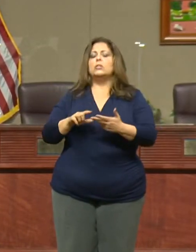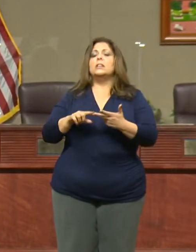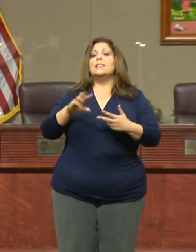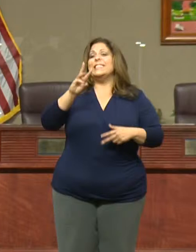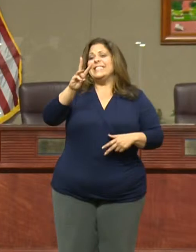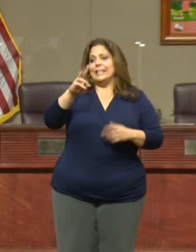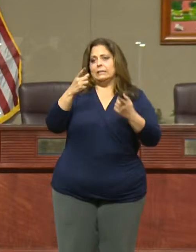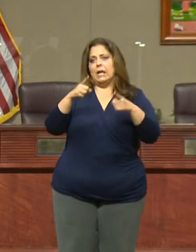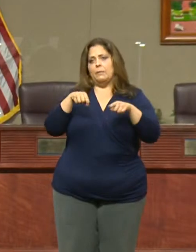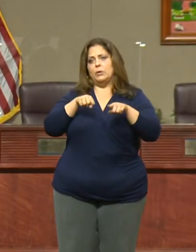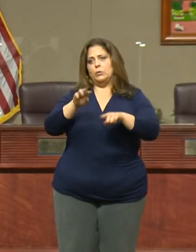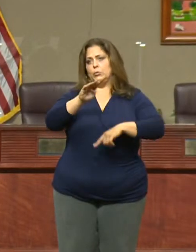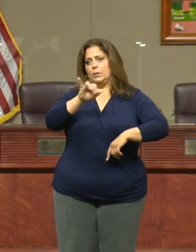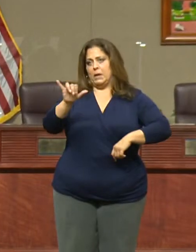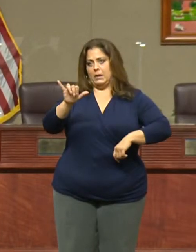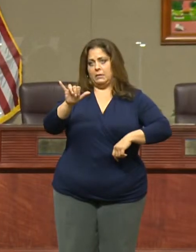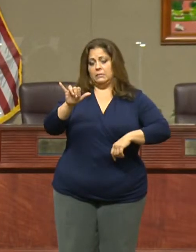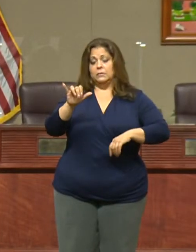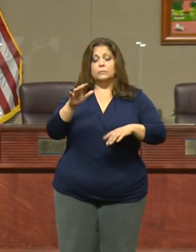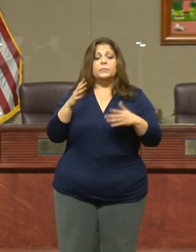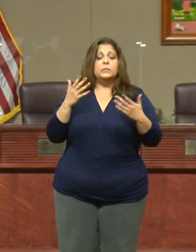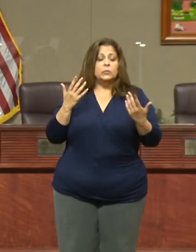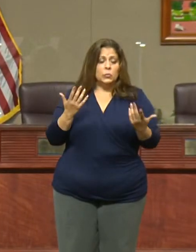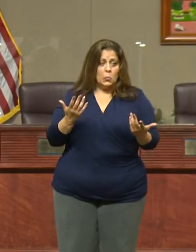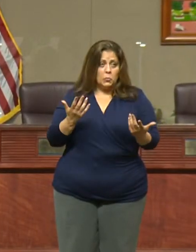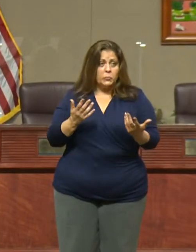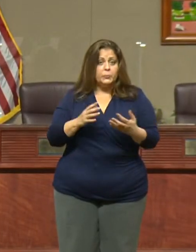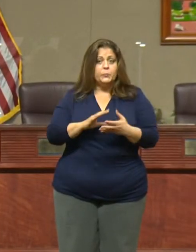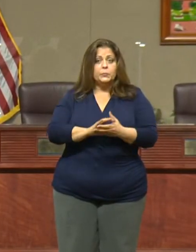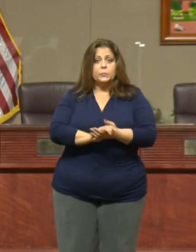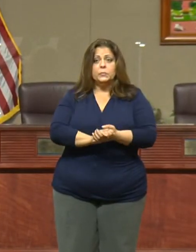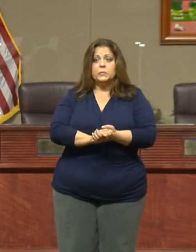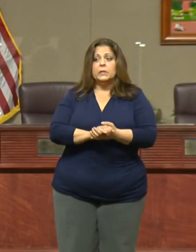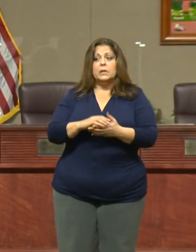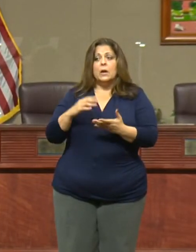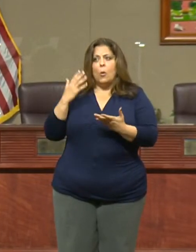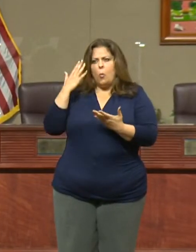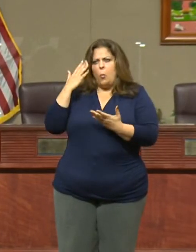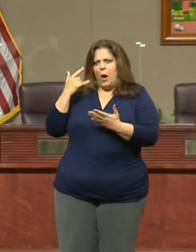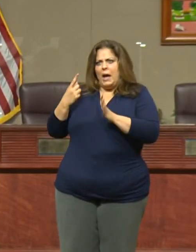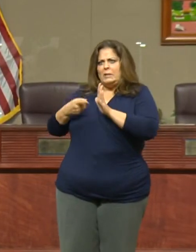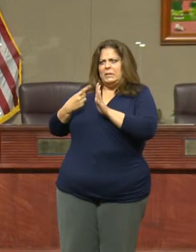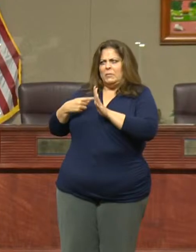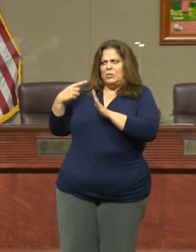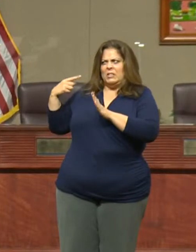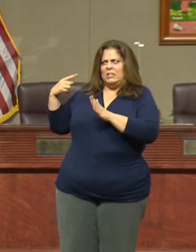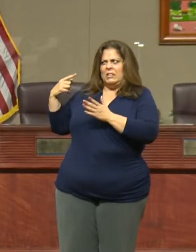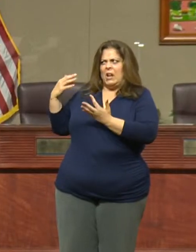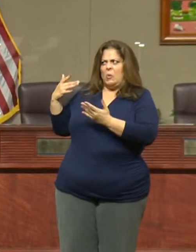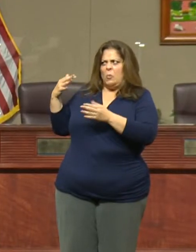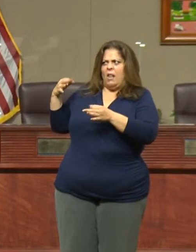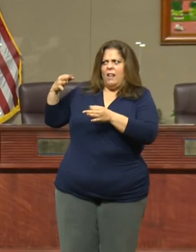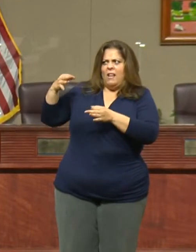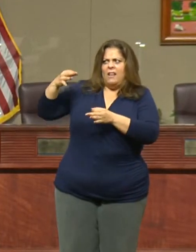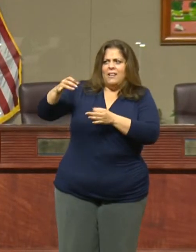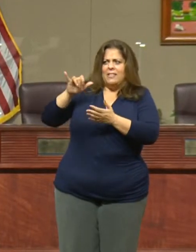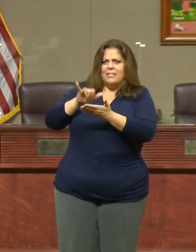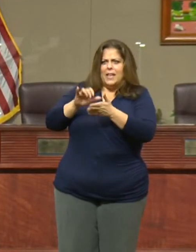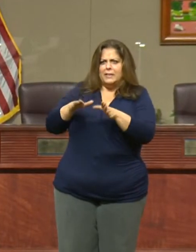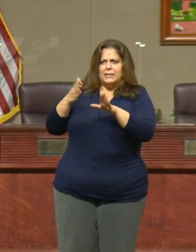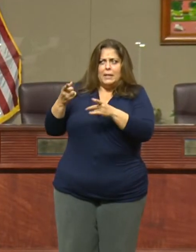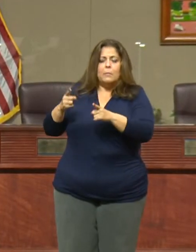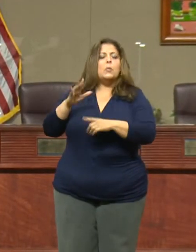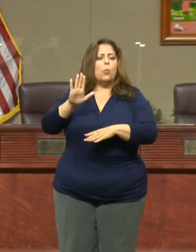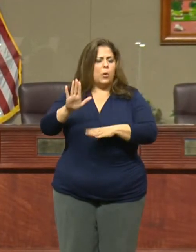May. We have talked before about what the process get delayed, what some cases get reviewed, and what they take